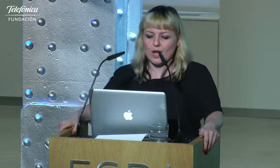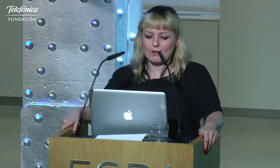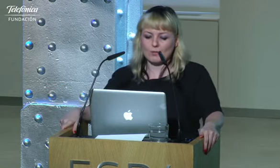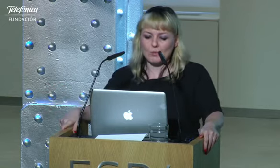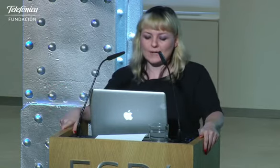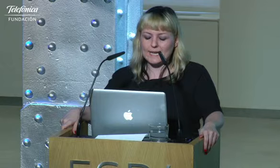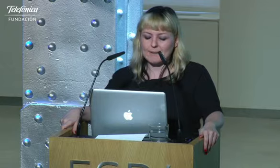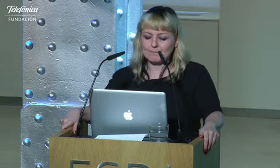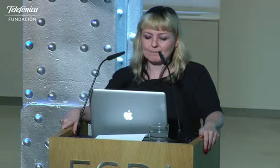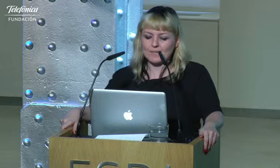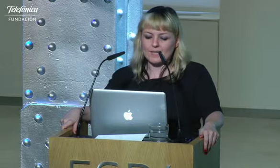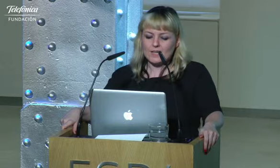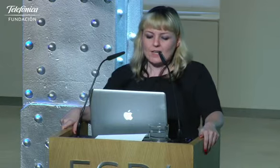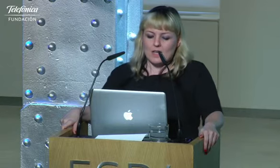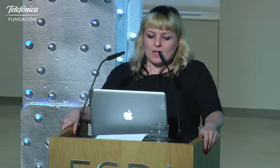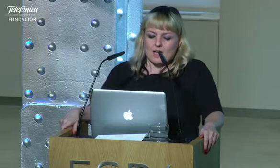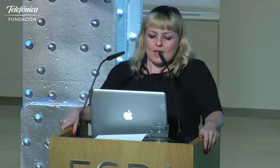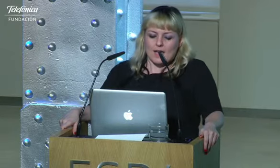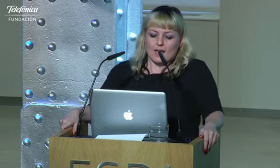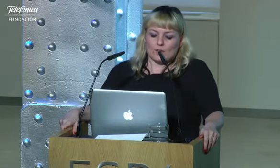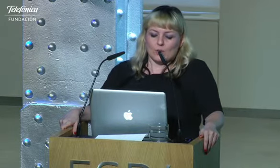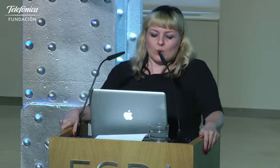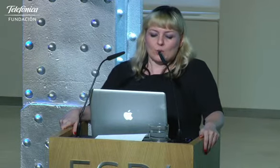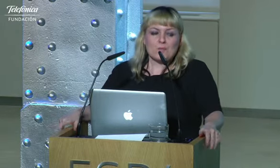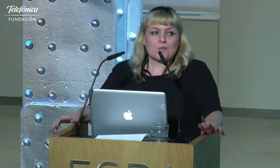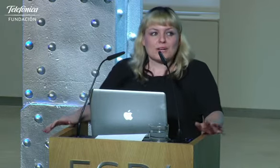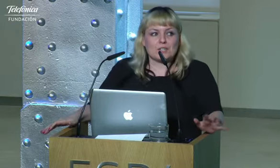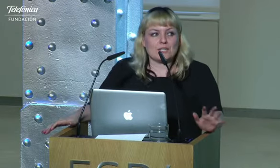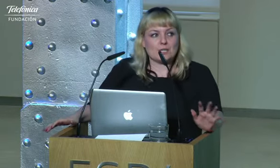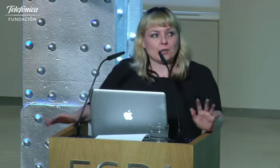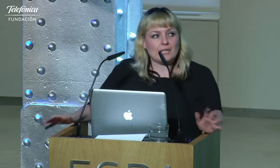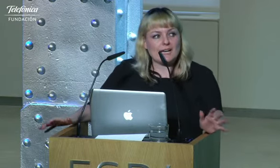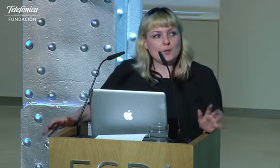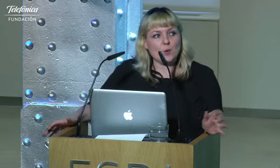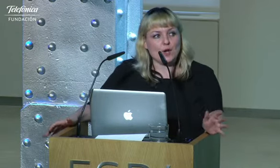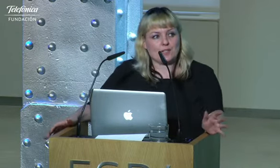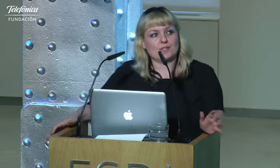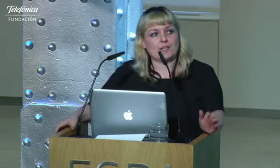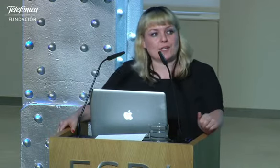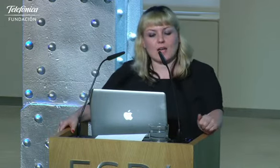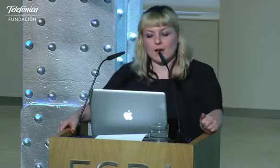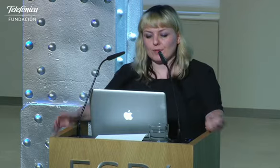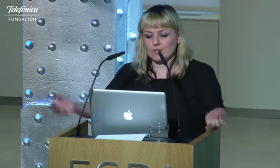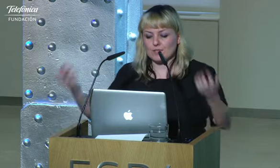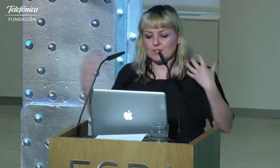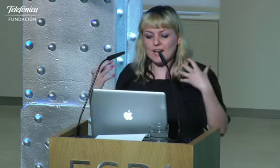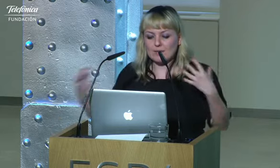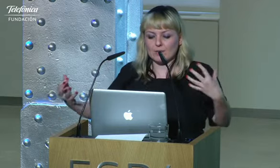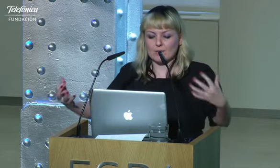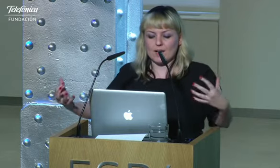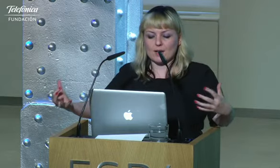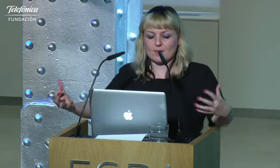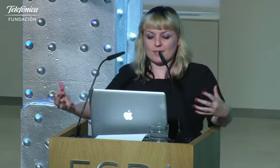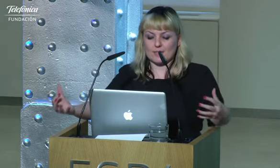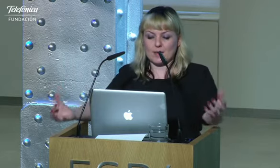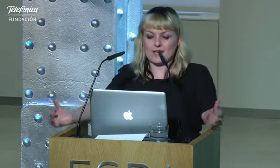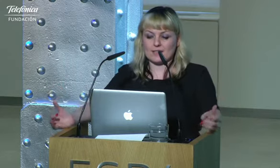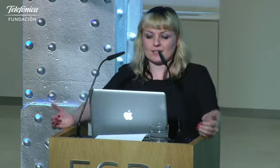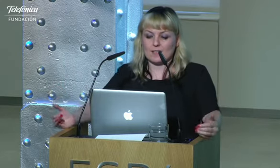from one game. And when we're actually creating works that are starting from